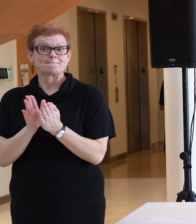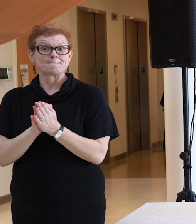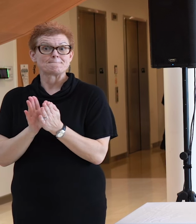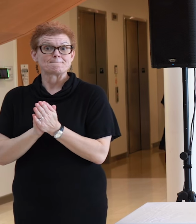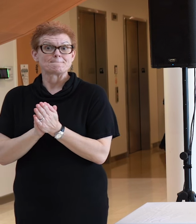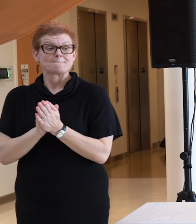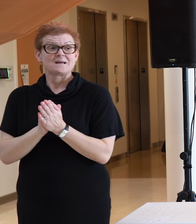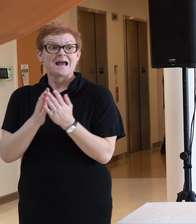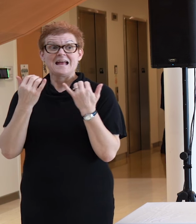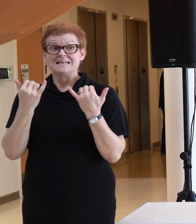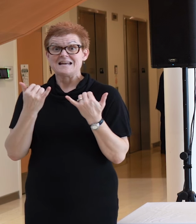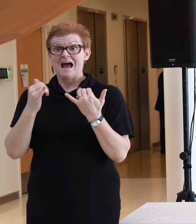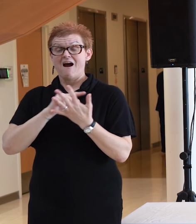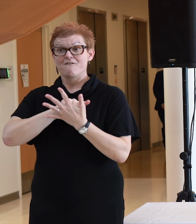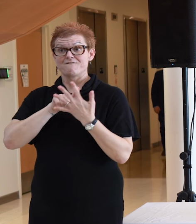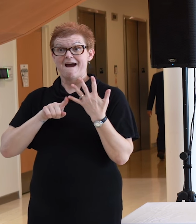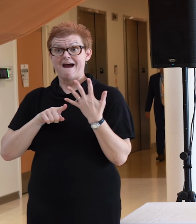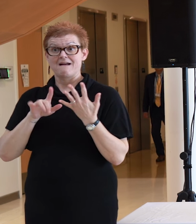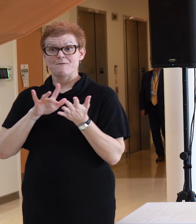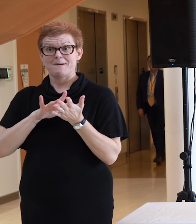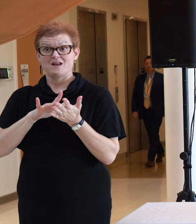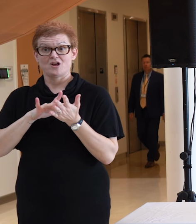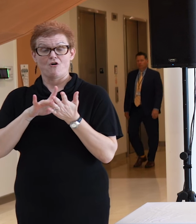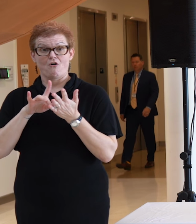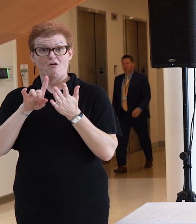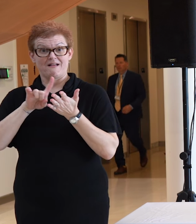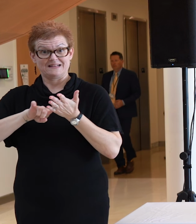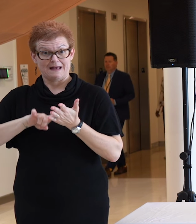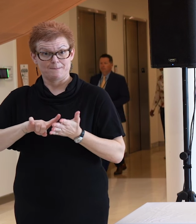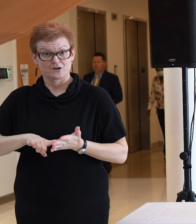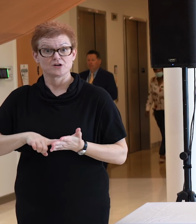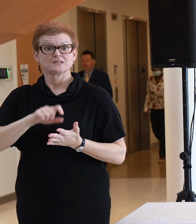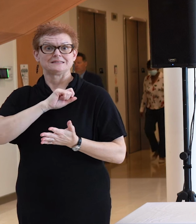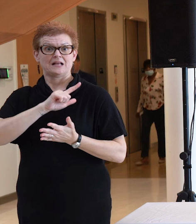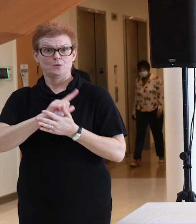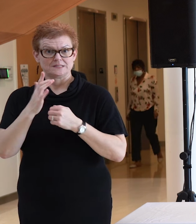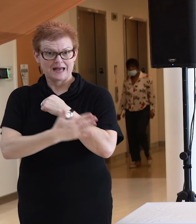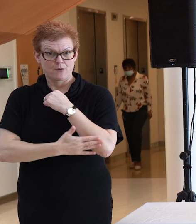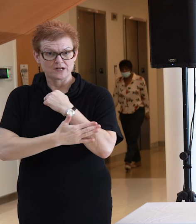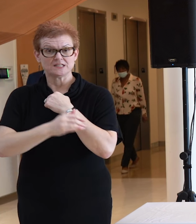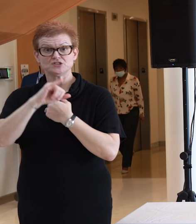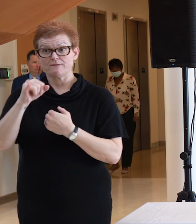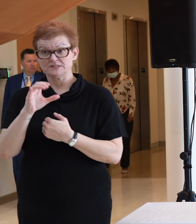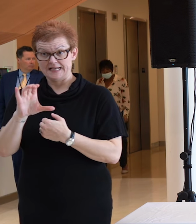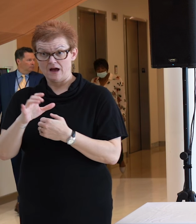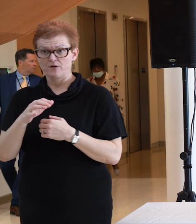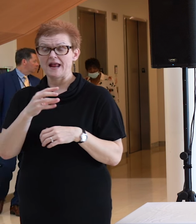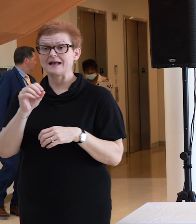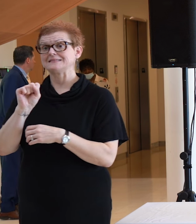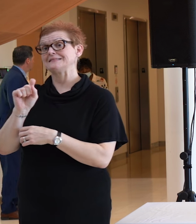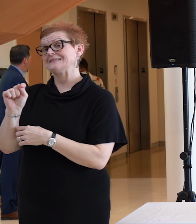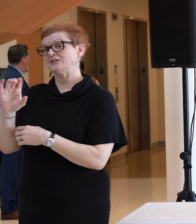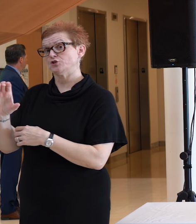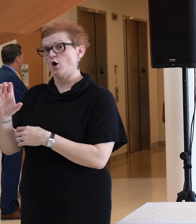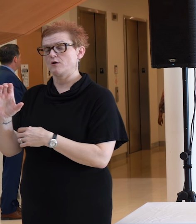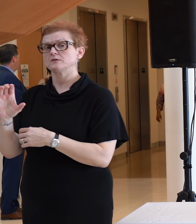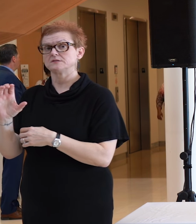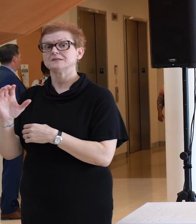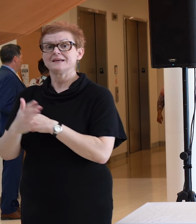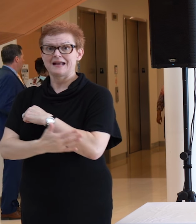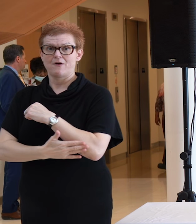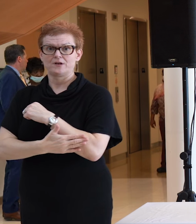We now have 5 medical examiners serving St. Louis County, Jefferson County, and St. Charles County with medical